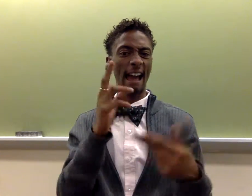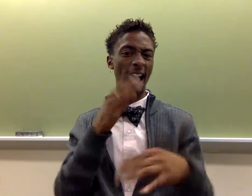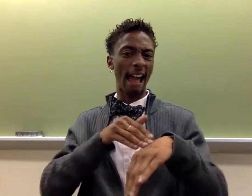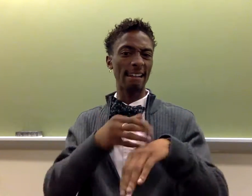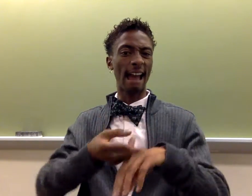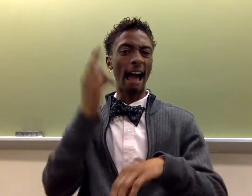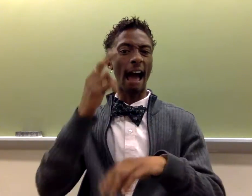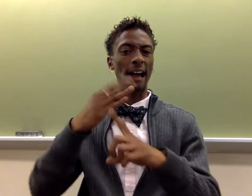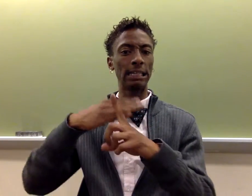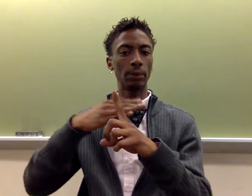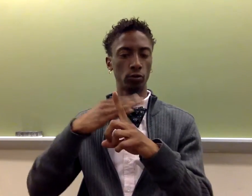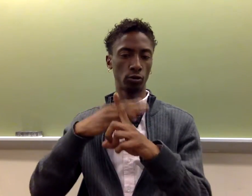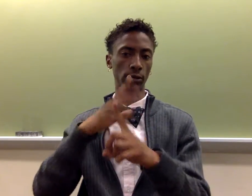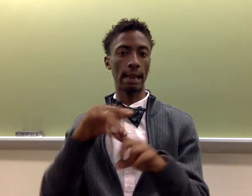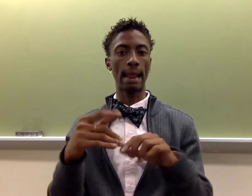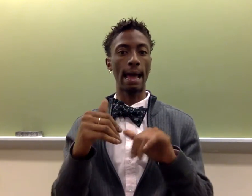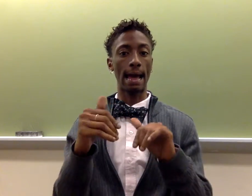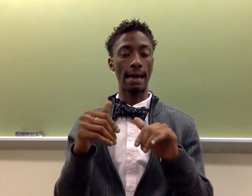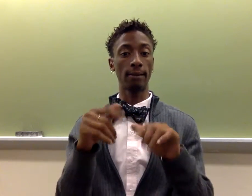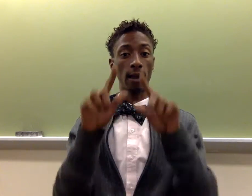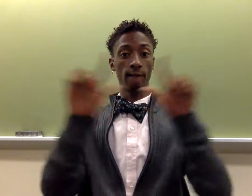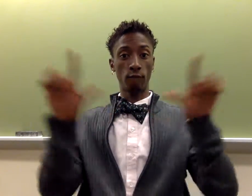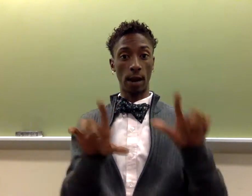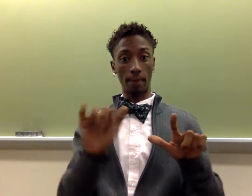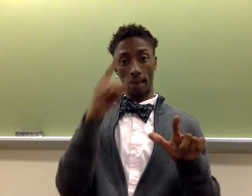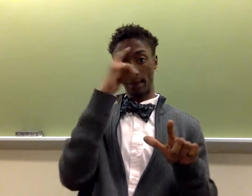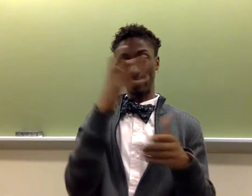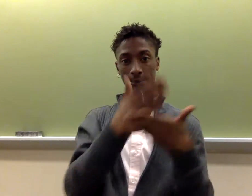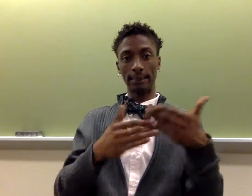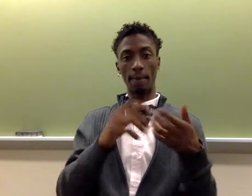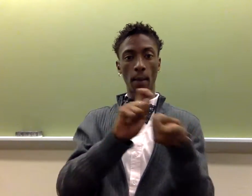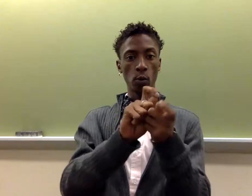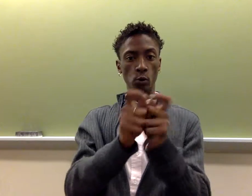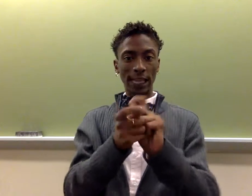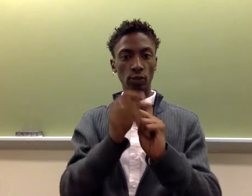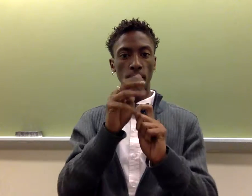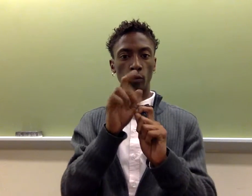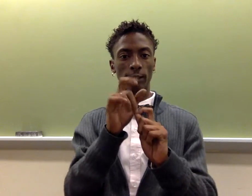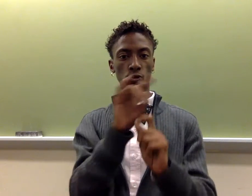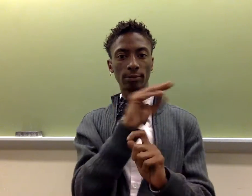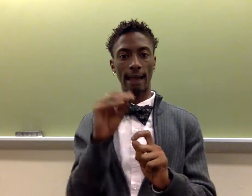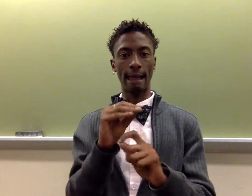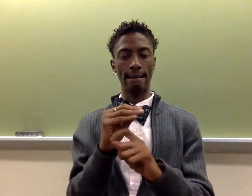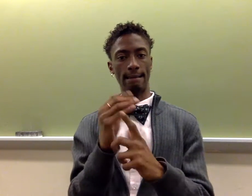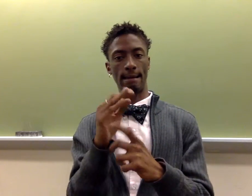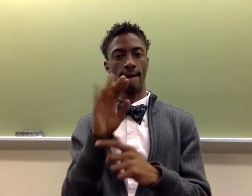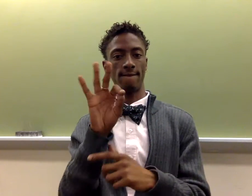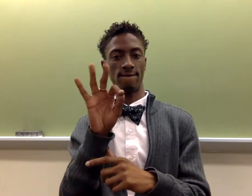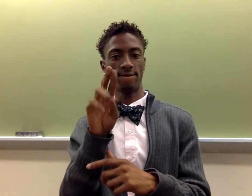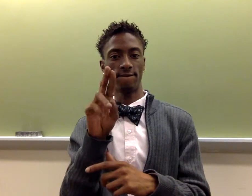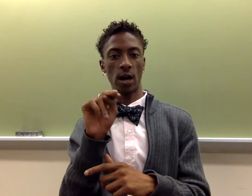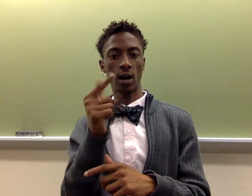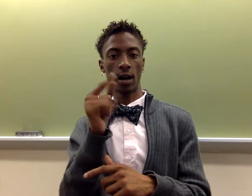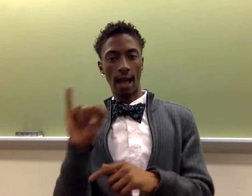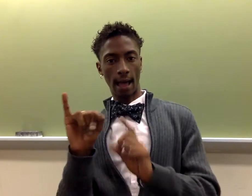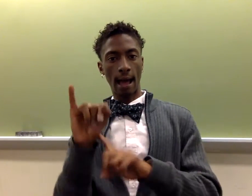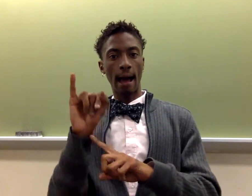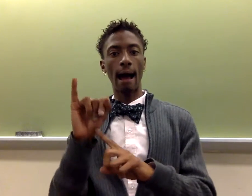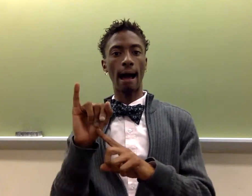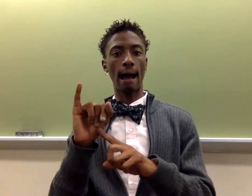because with some of the mutations and some of the bacteria, viruses, and fungi, they're developing skins that are so hard that boiling the water doesn't even